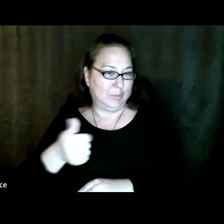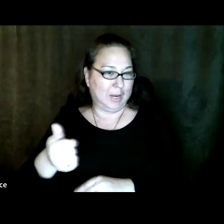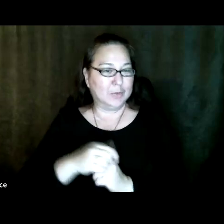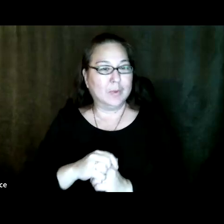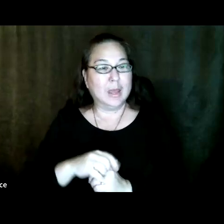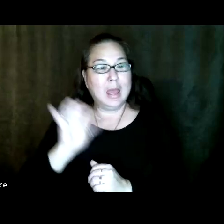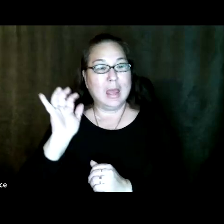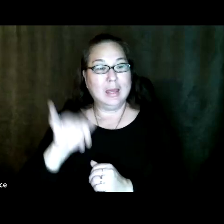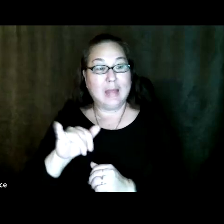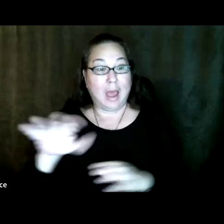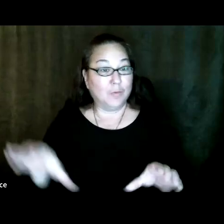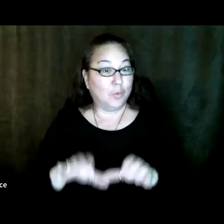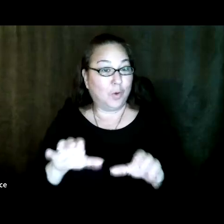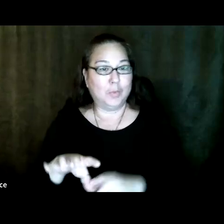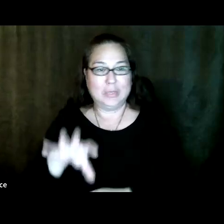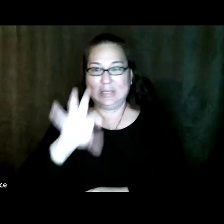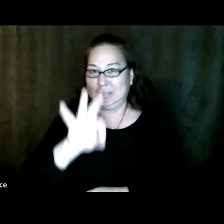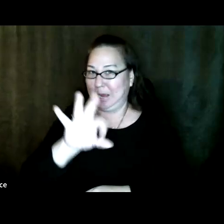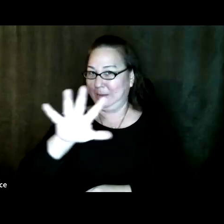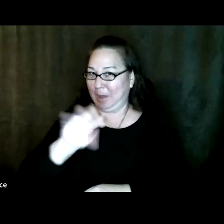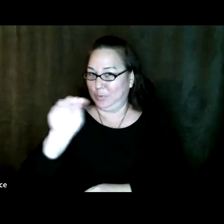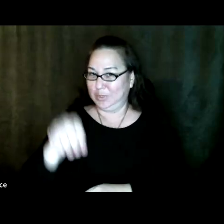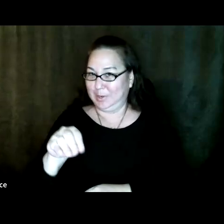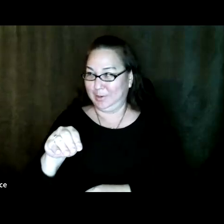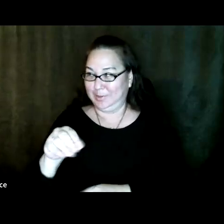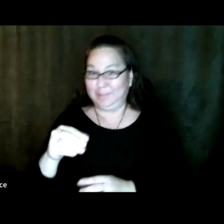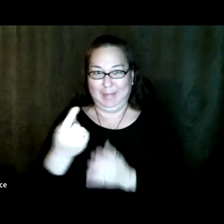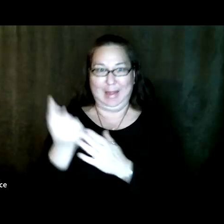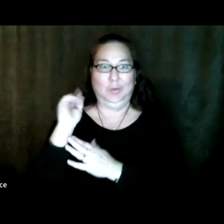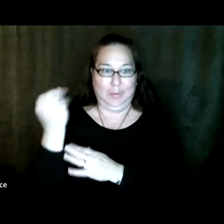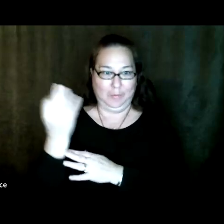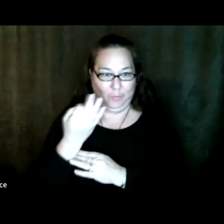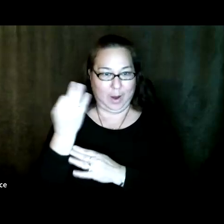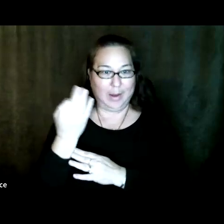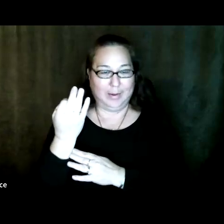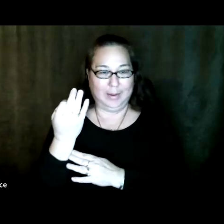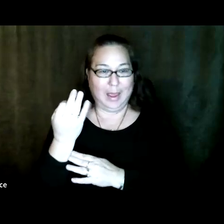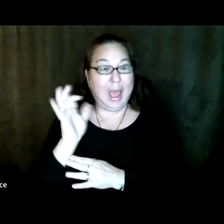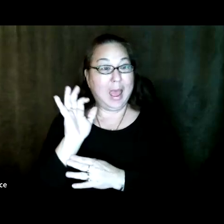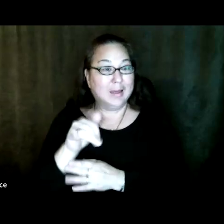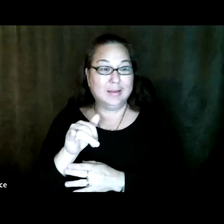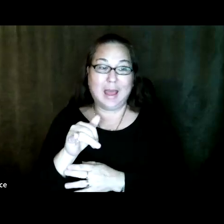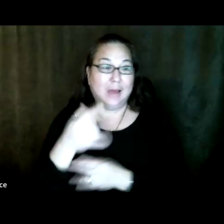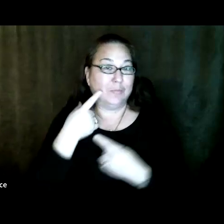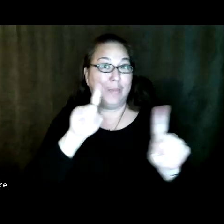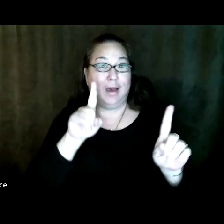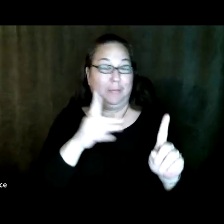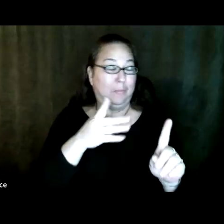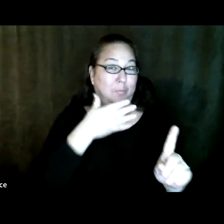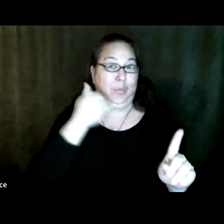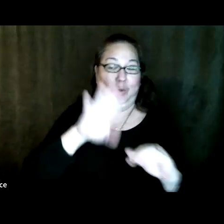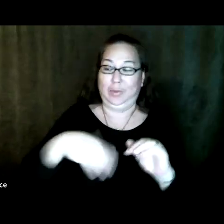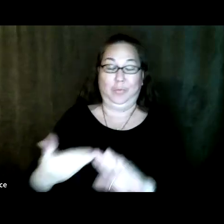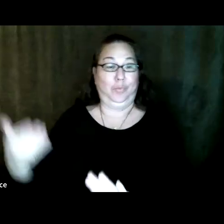almost an entire month earlier than what we had seen in the previous year. Morning on-time performance has averaged